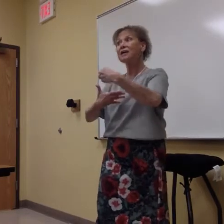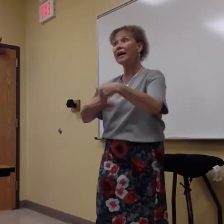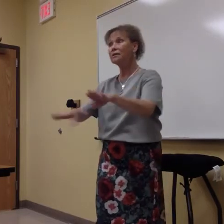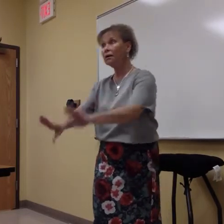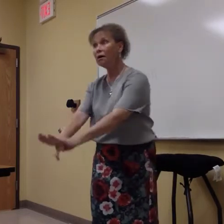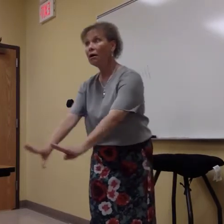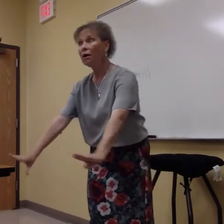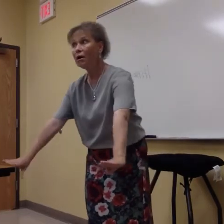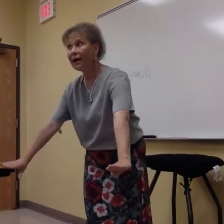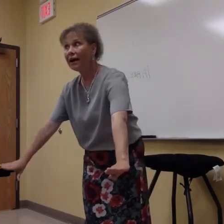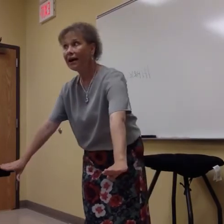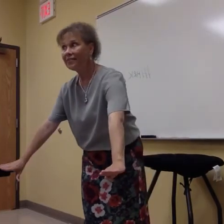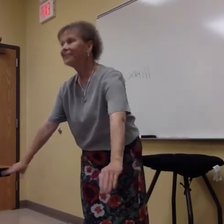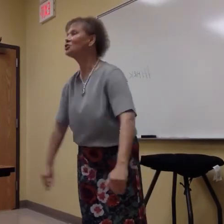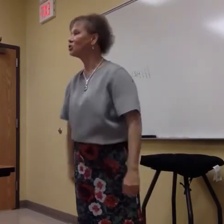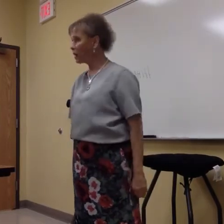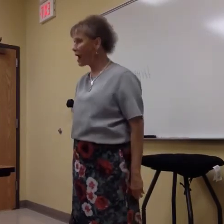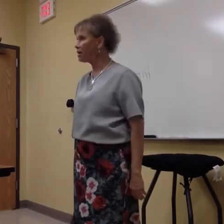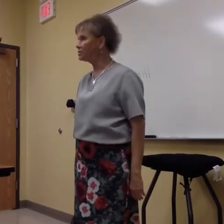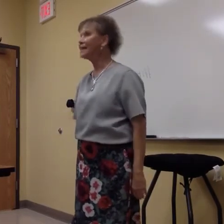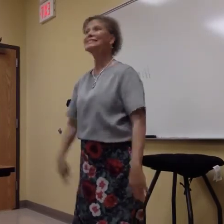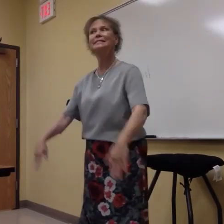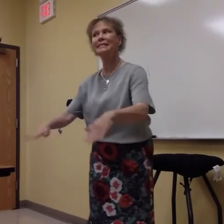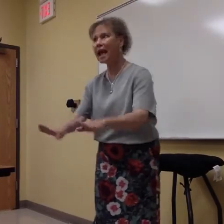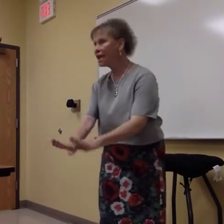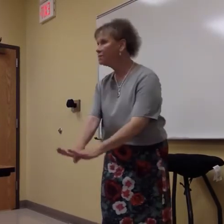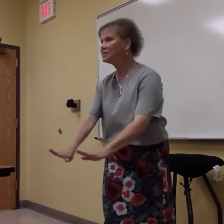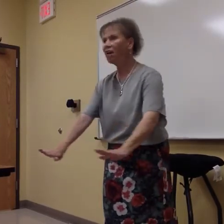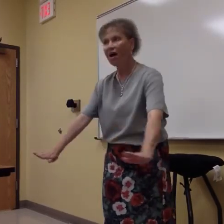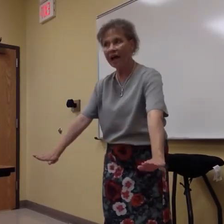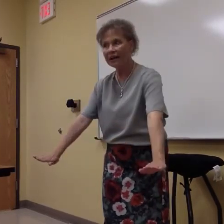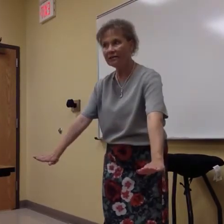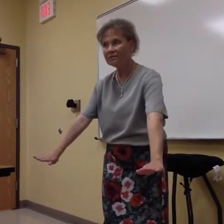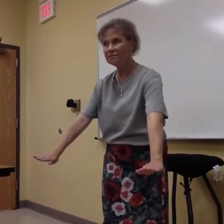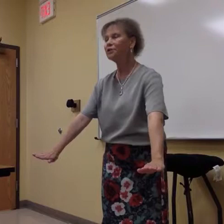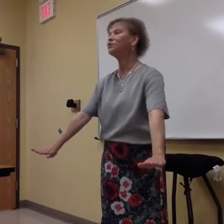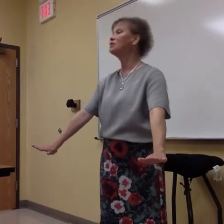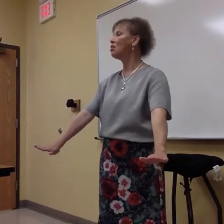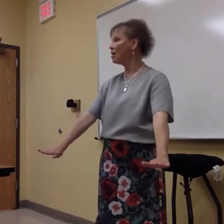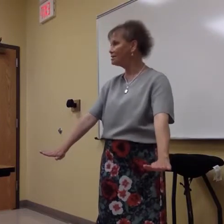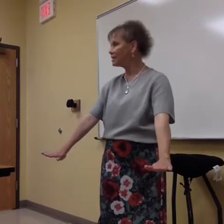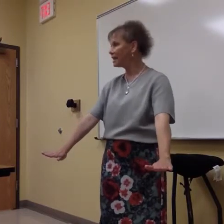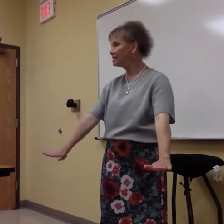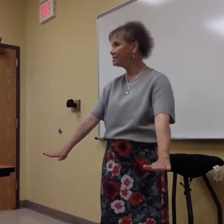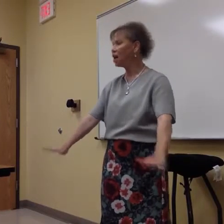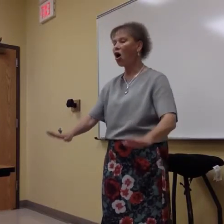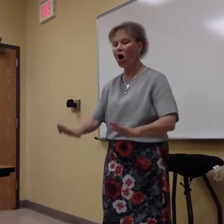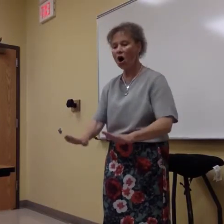outside? That's the ground. Same sign, different context. All he's